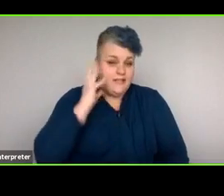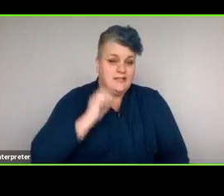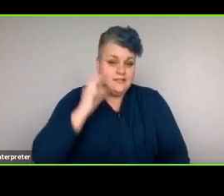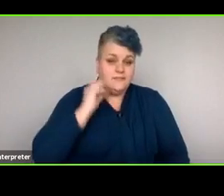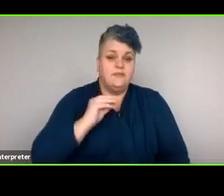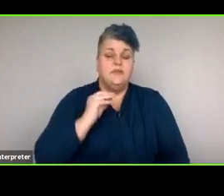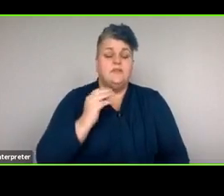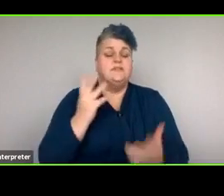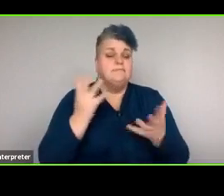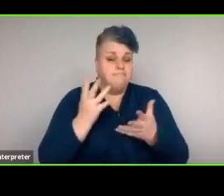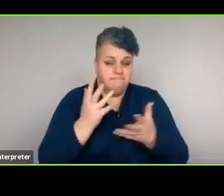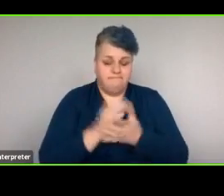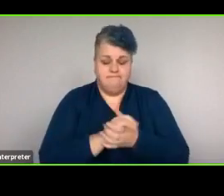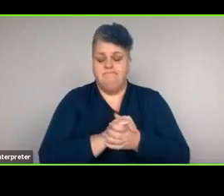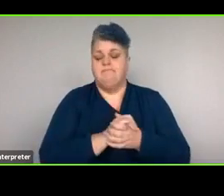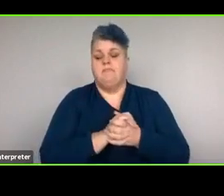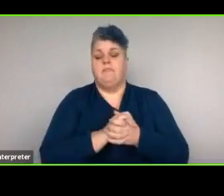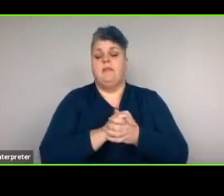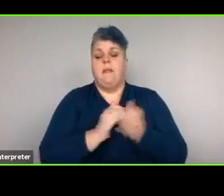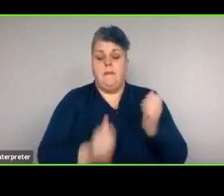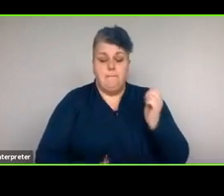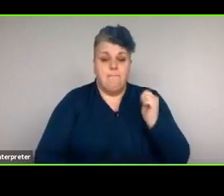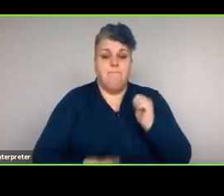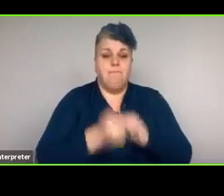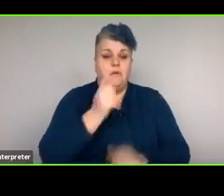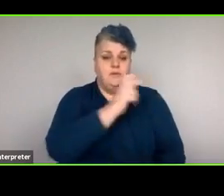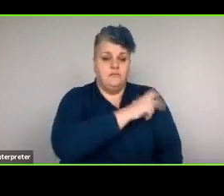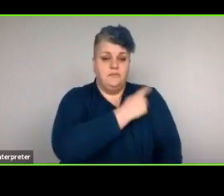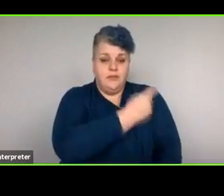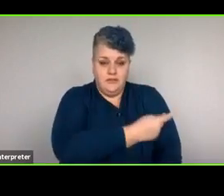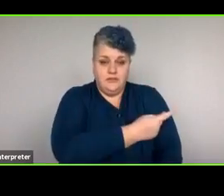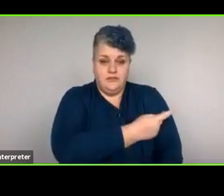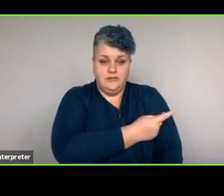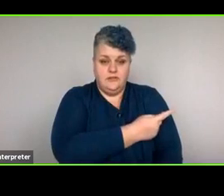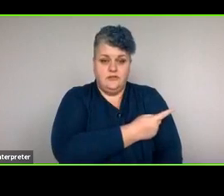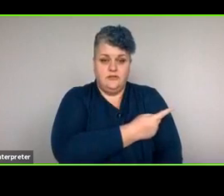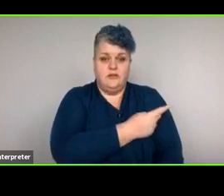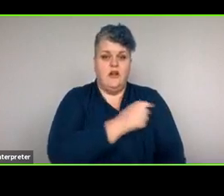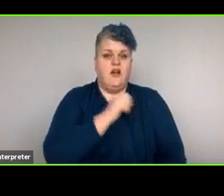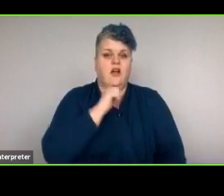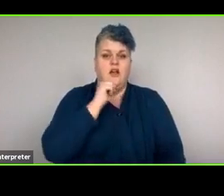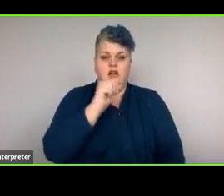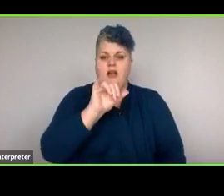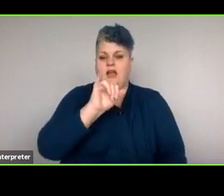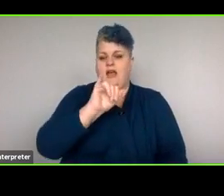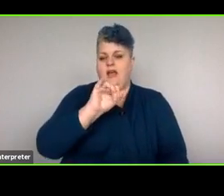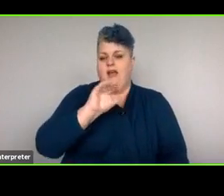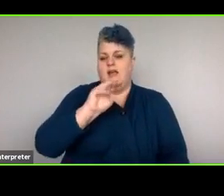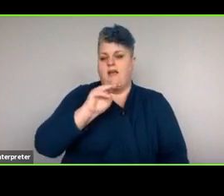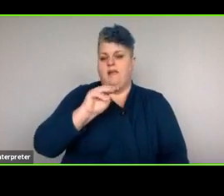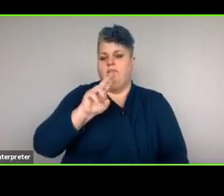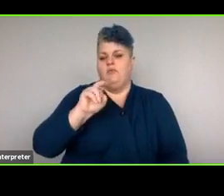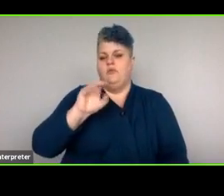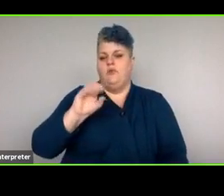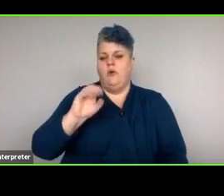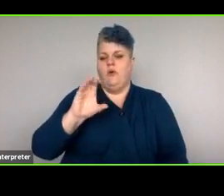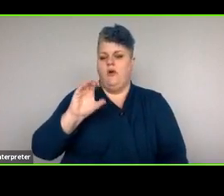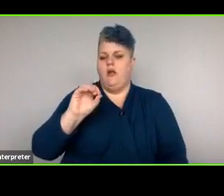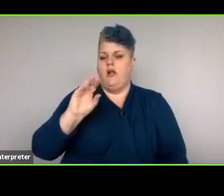that most of our patients are not really immunocompromised when we're looking at it from this